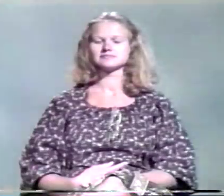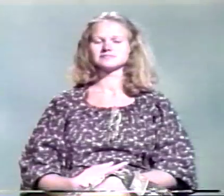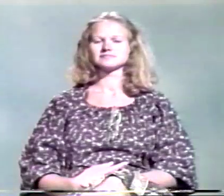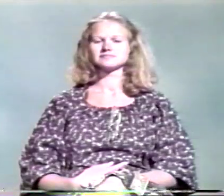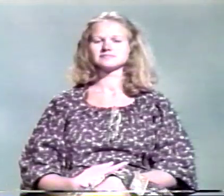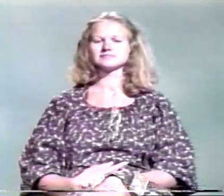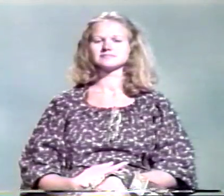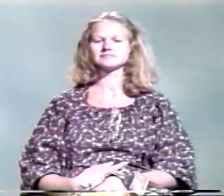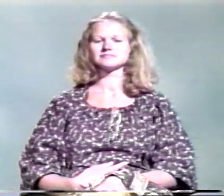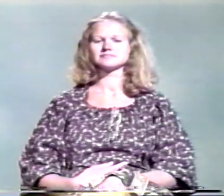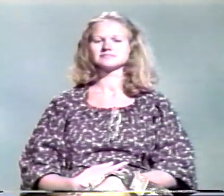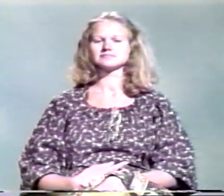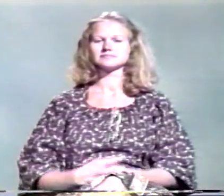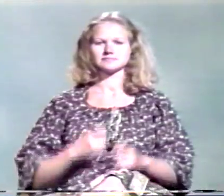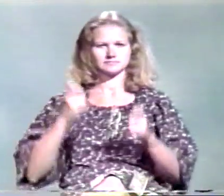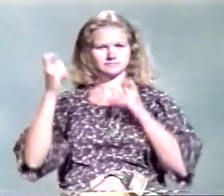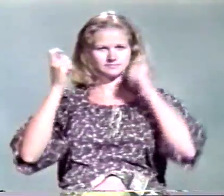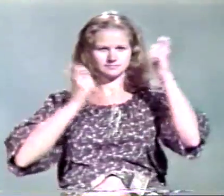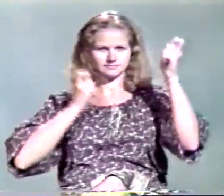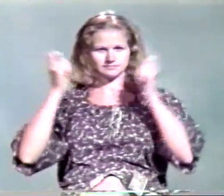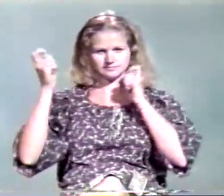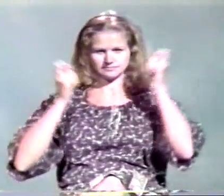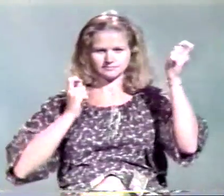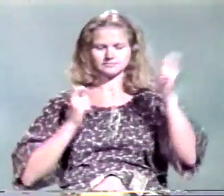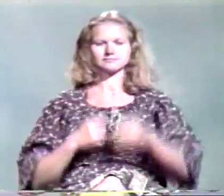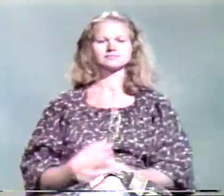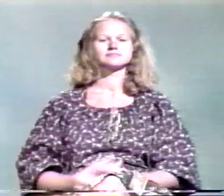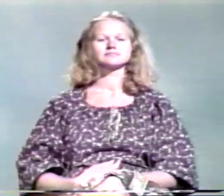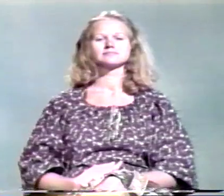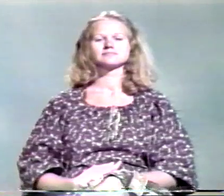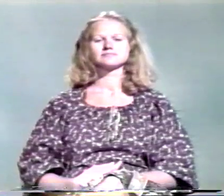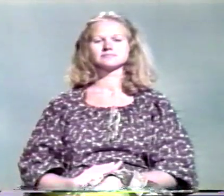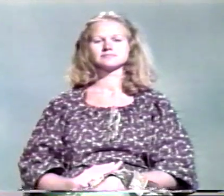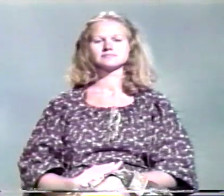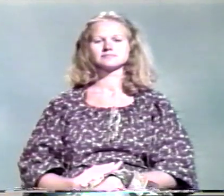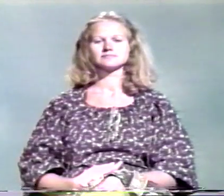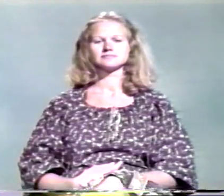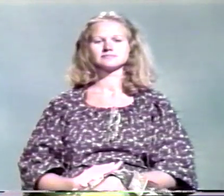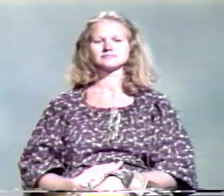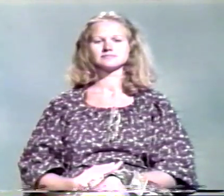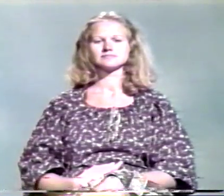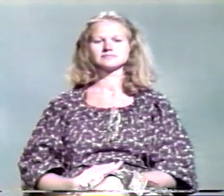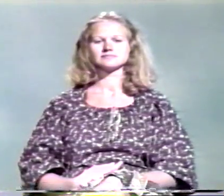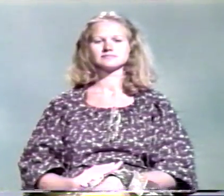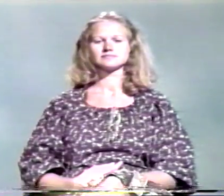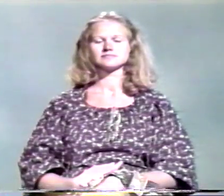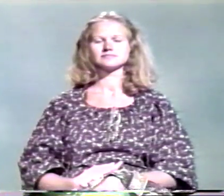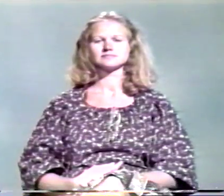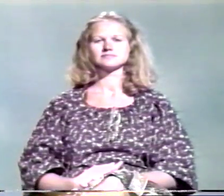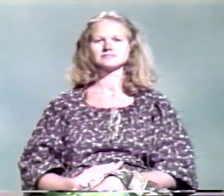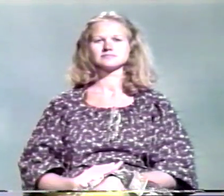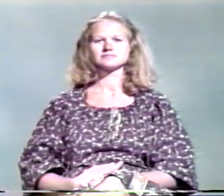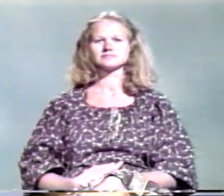A sign meaning facial expression. A form of this sign means to make a face or make